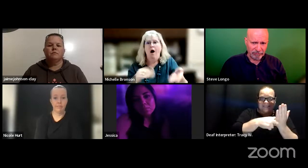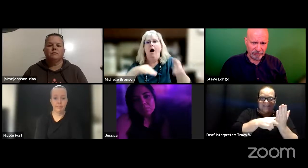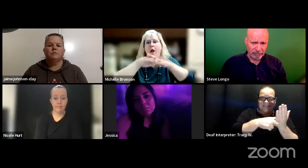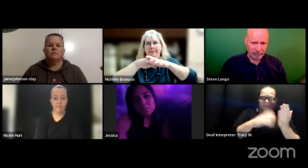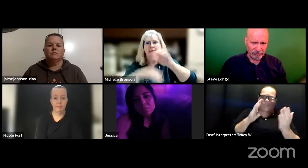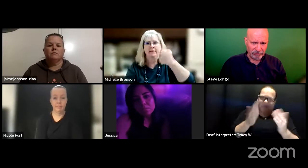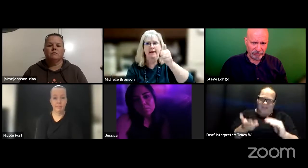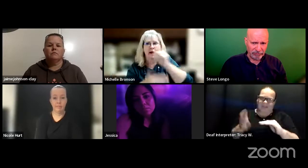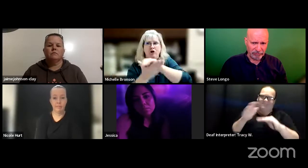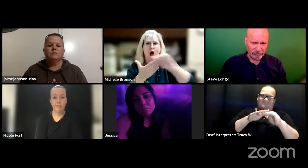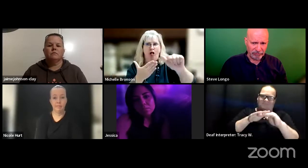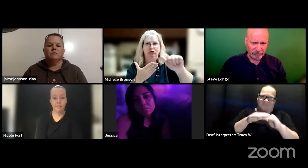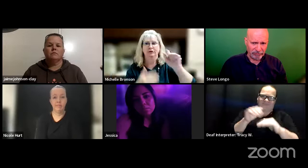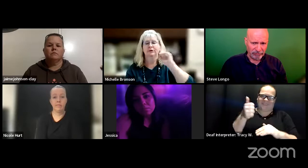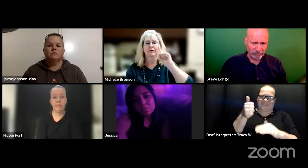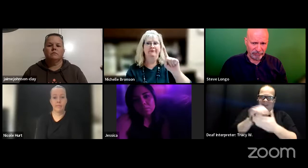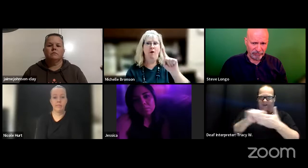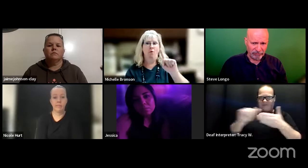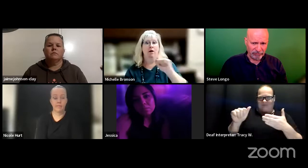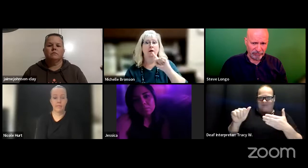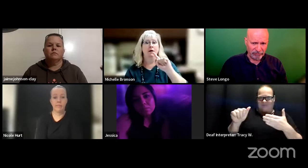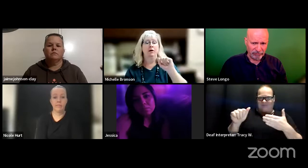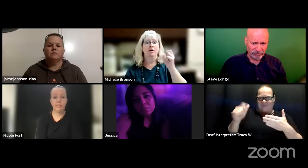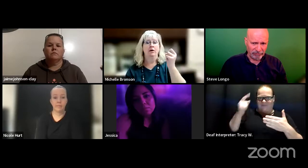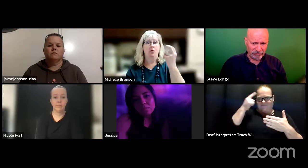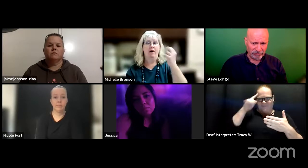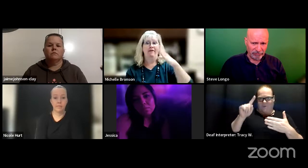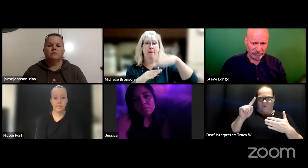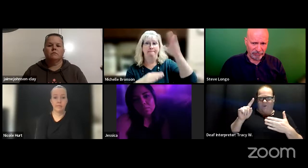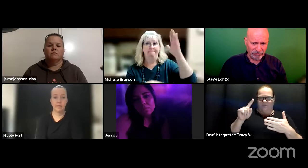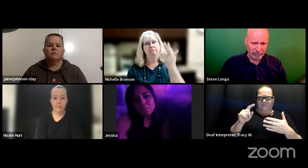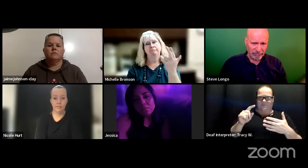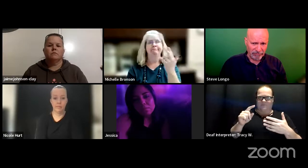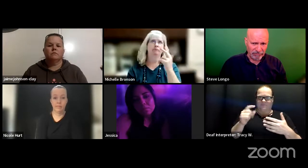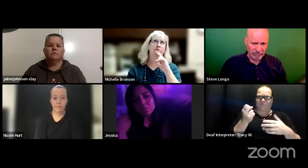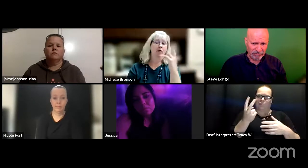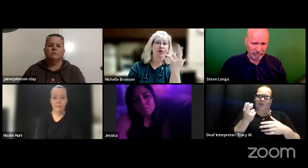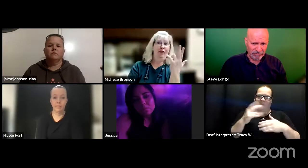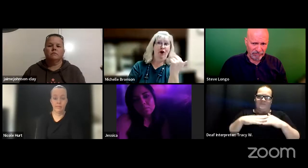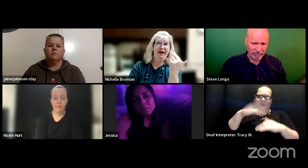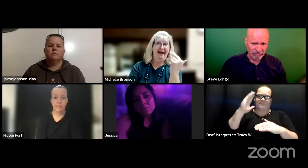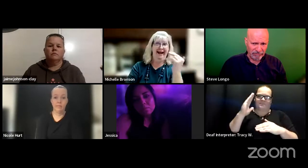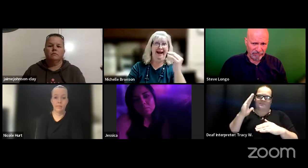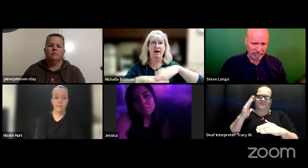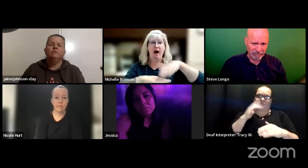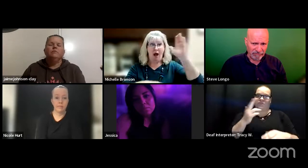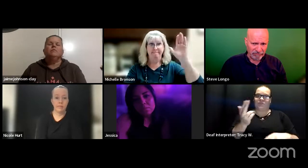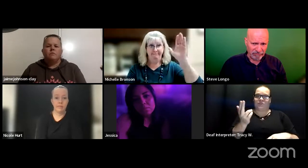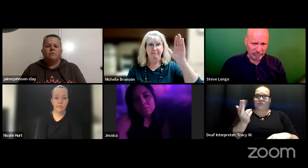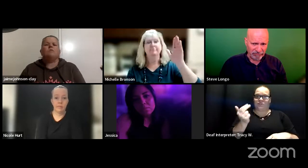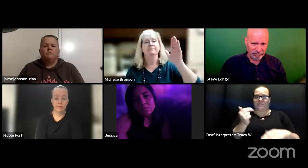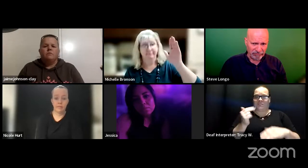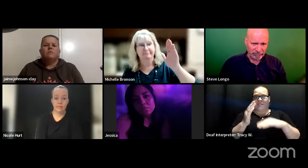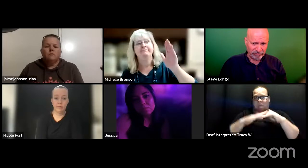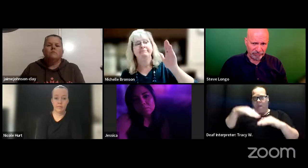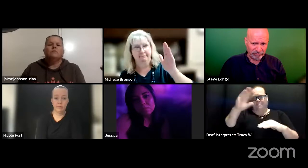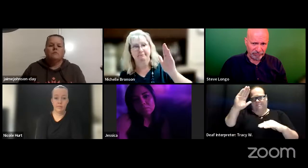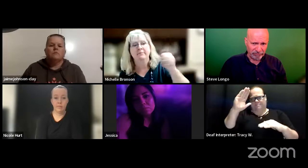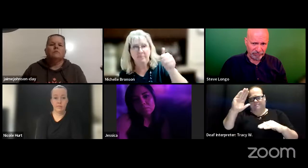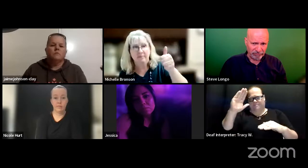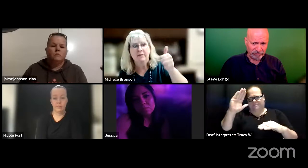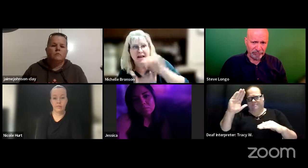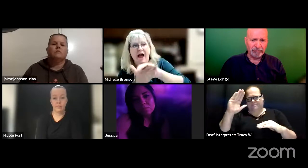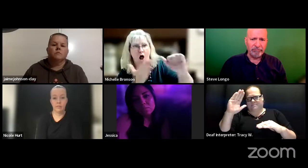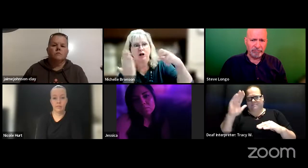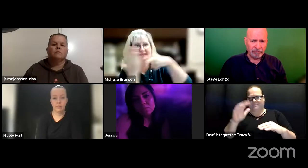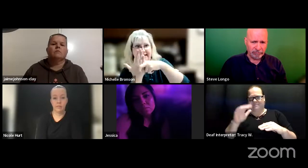which means the tickets will likely go up as well to $10. For those who are 12 and up or 13 and